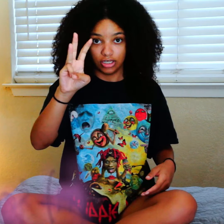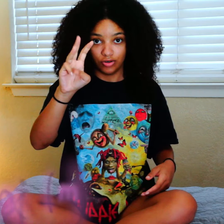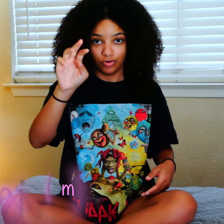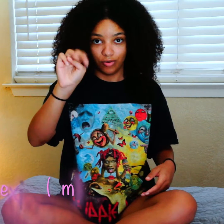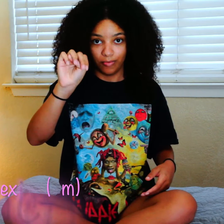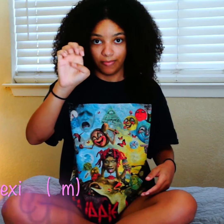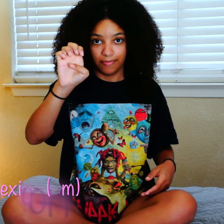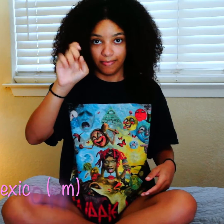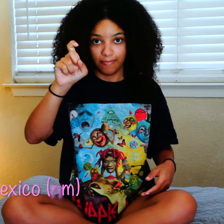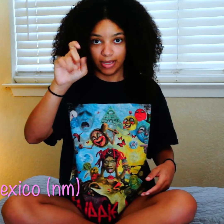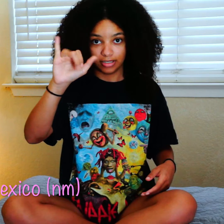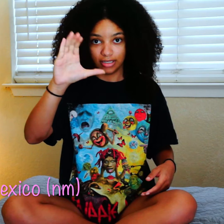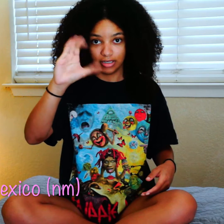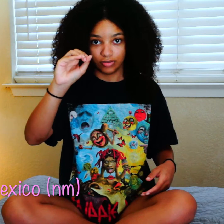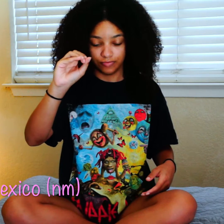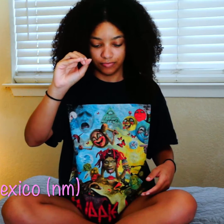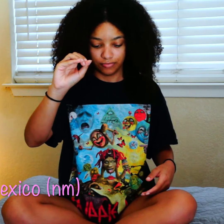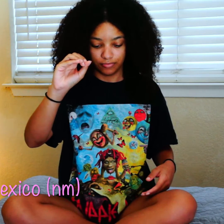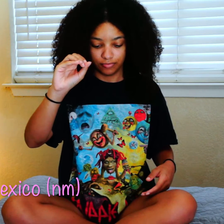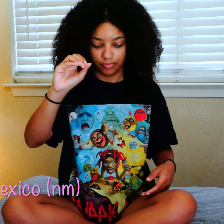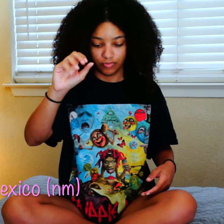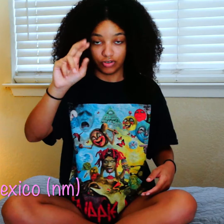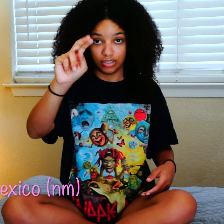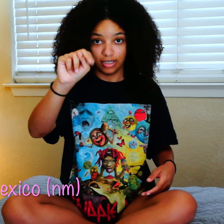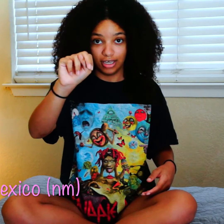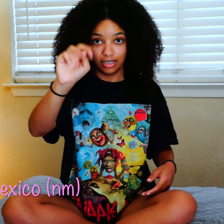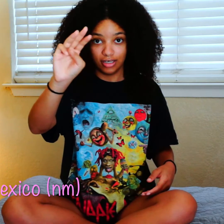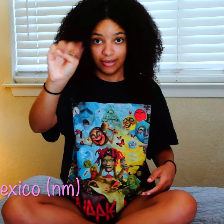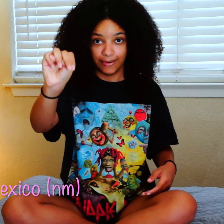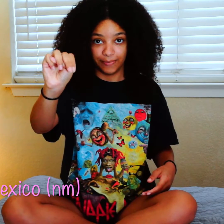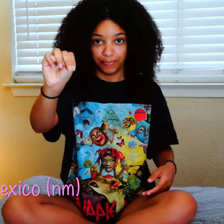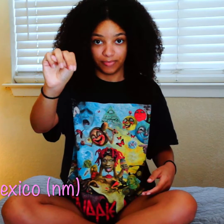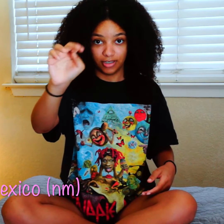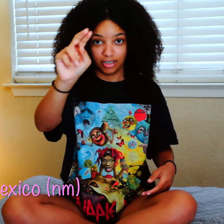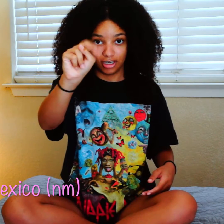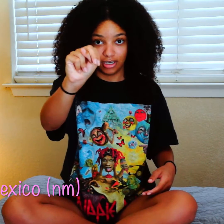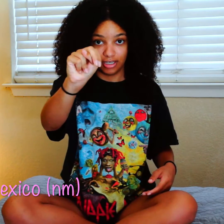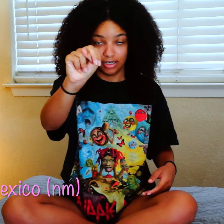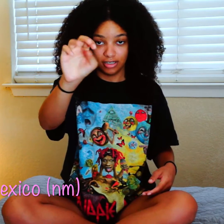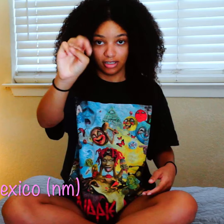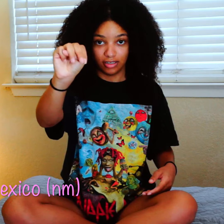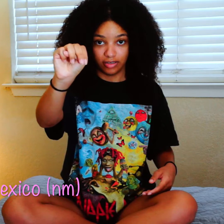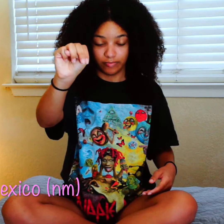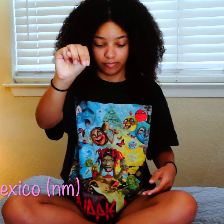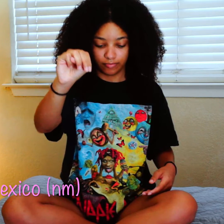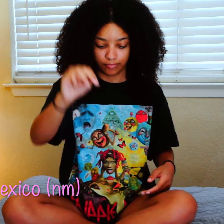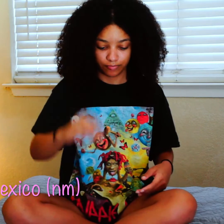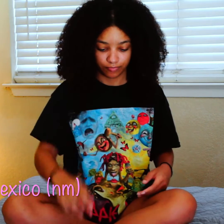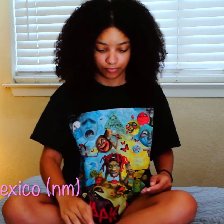New Mexico, which is NM. NM.